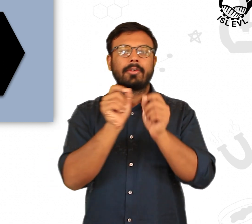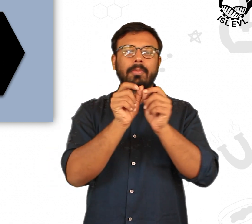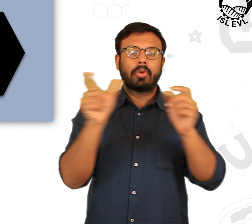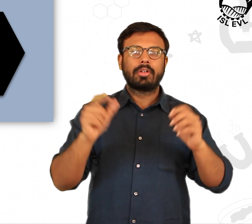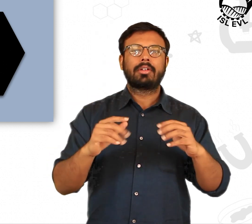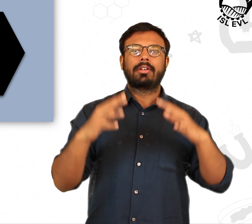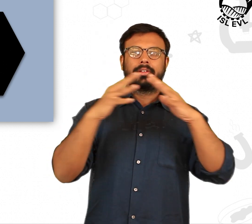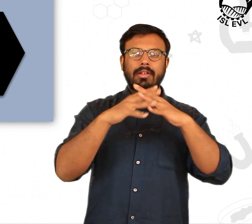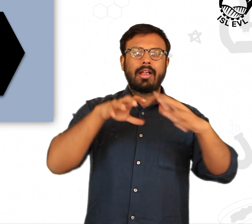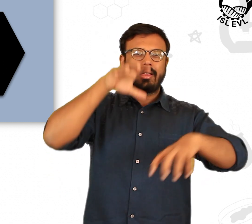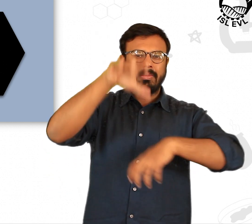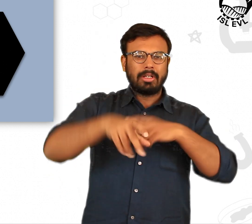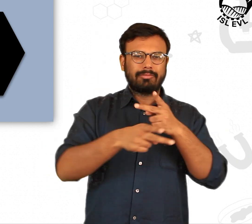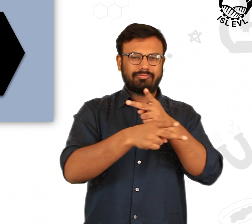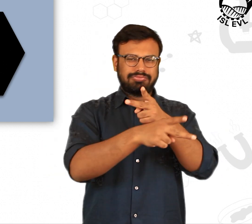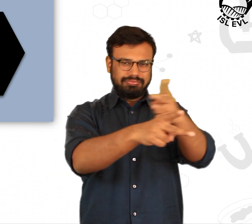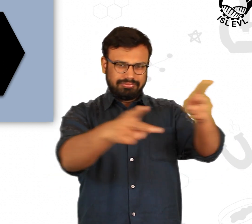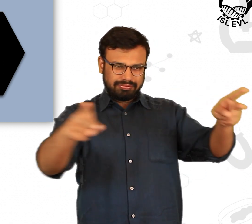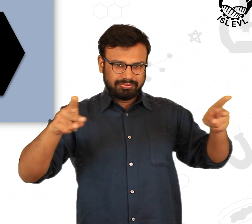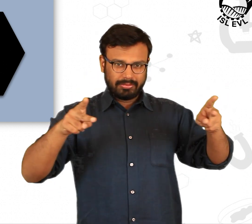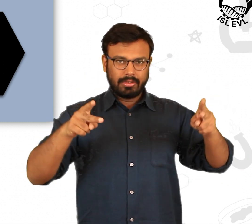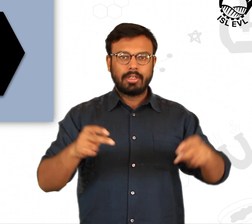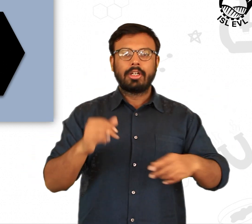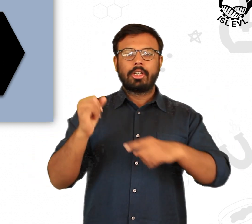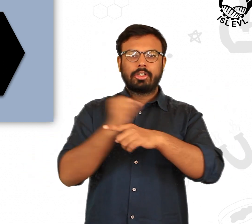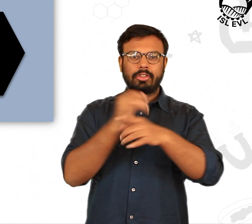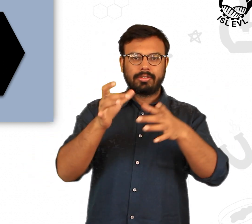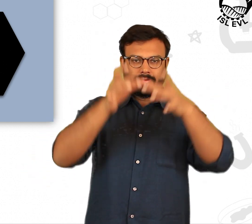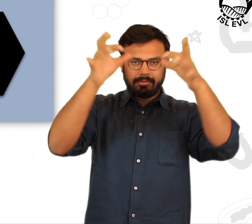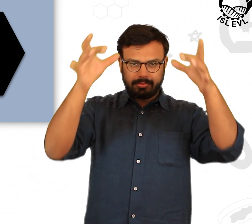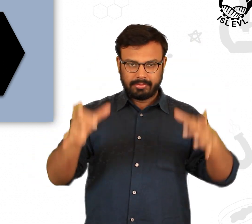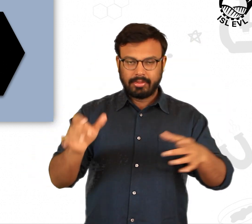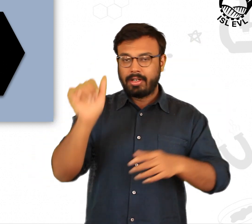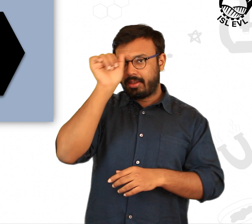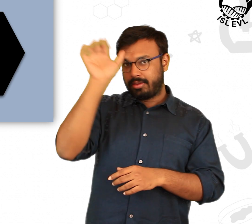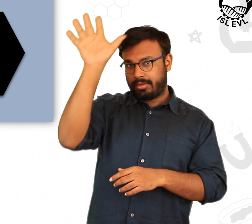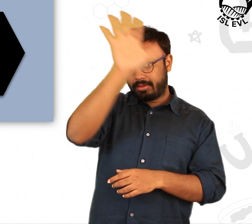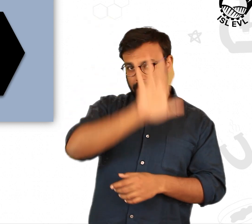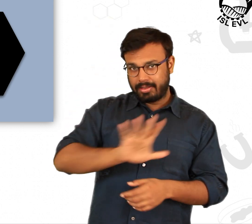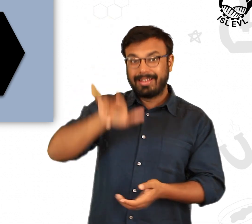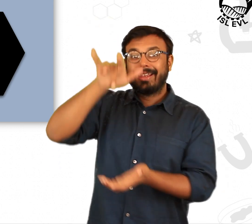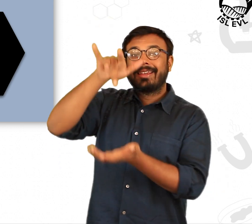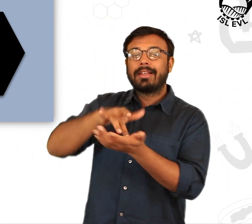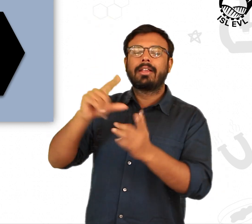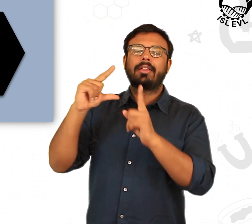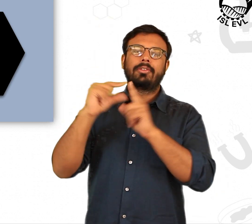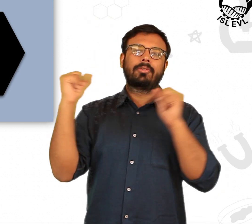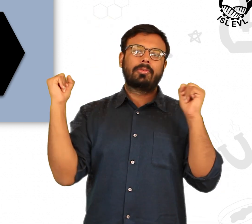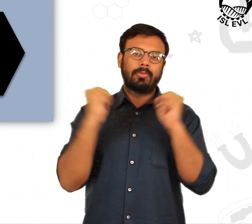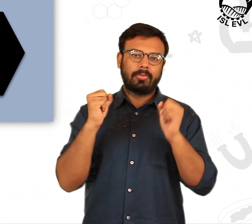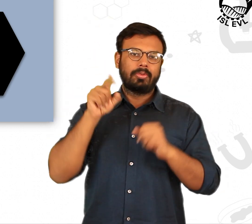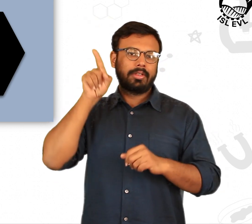WII or the Wildlife Institute of India in Dehradun.